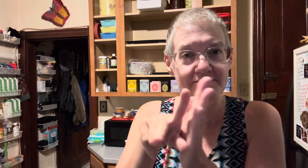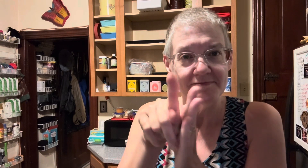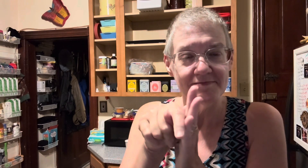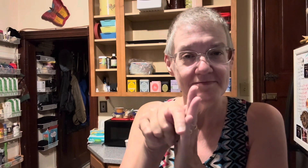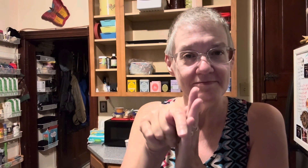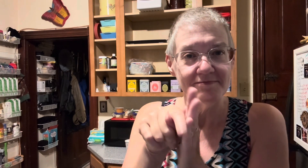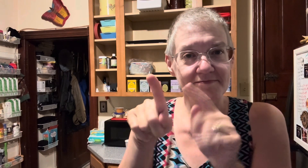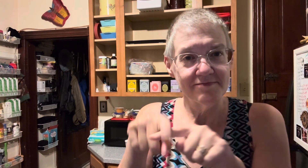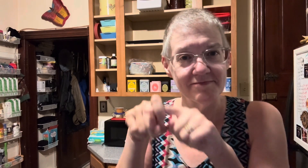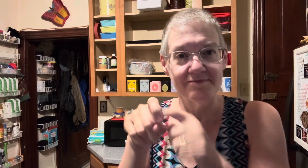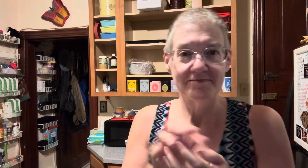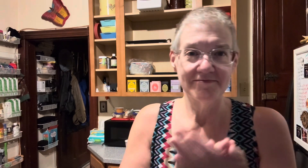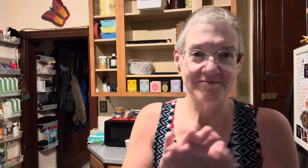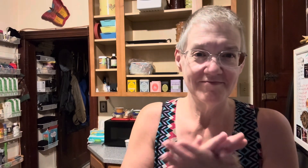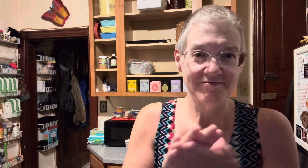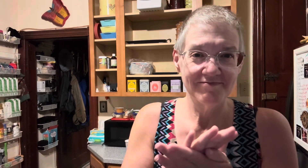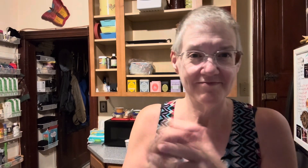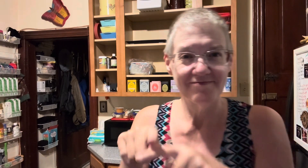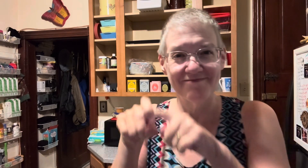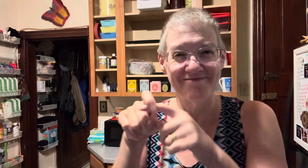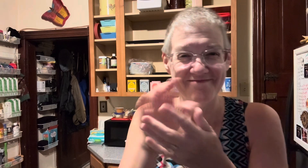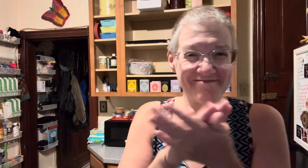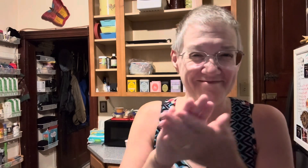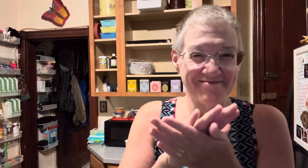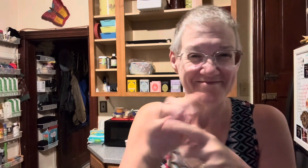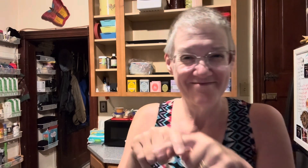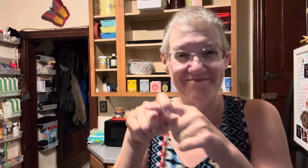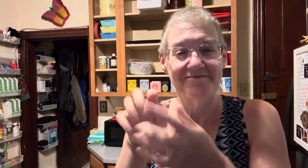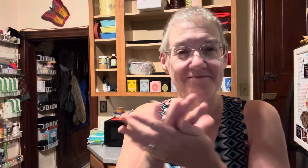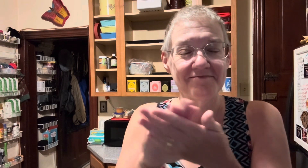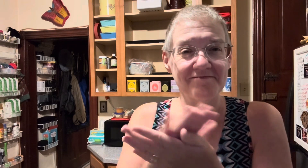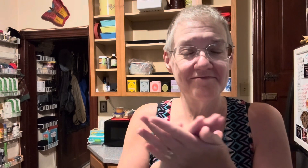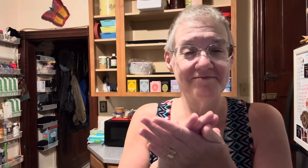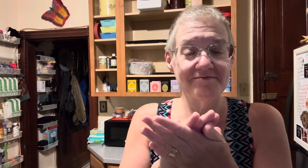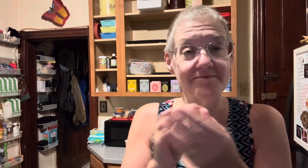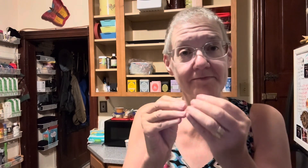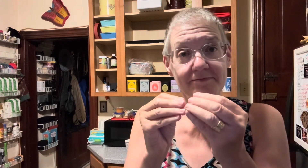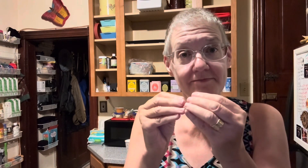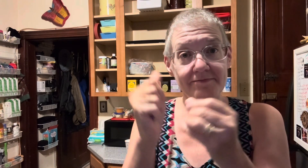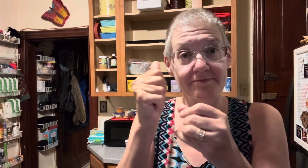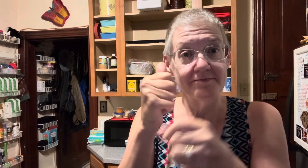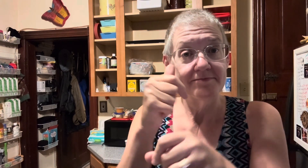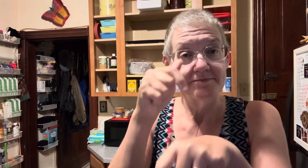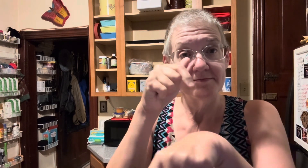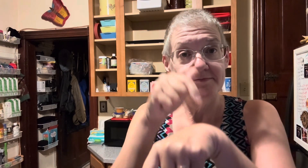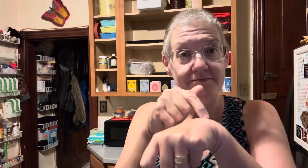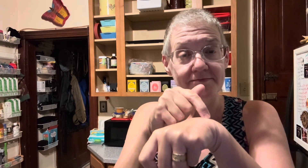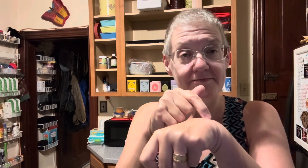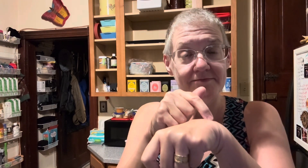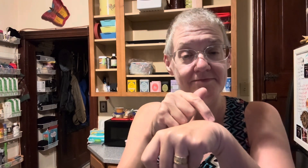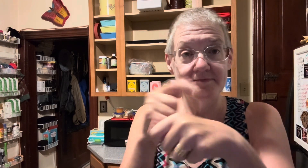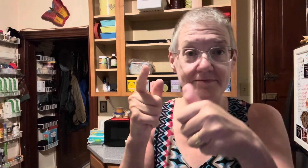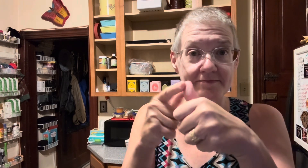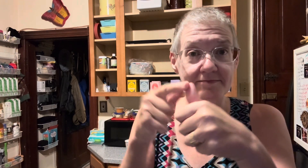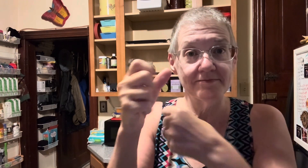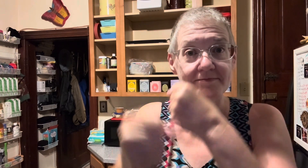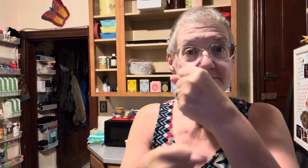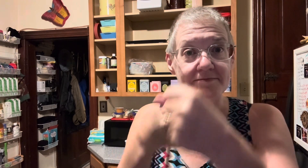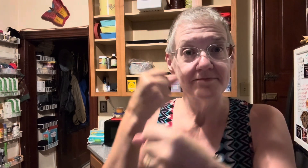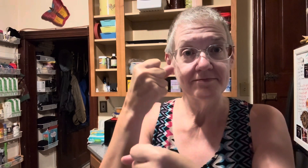this video and wash my hands. Pause the video and wash my hands. Most of